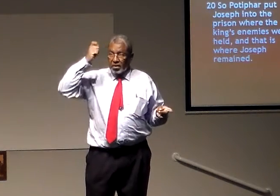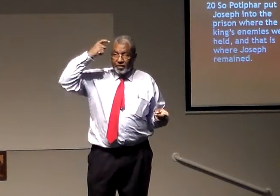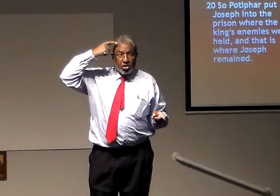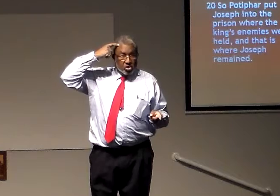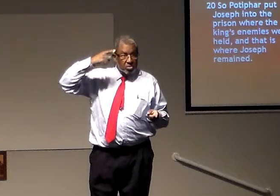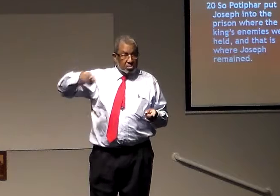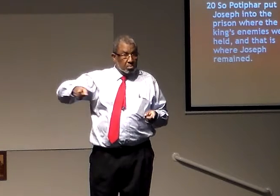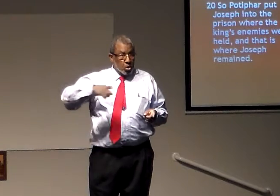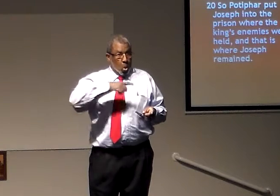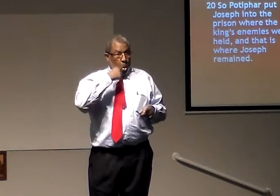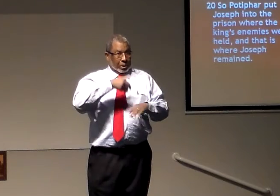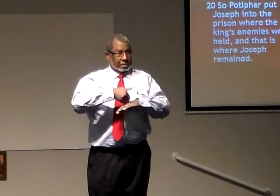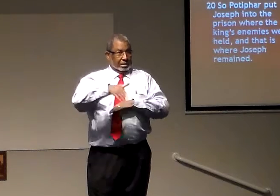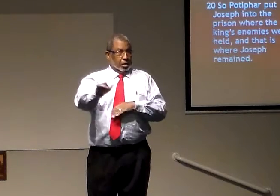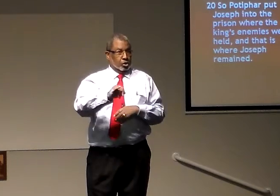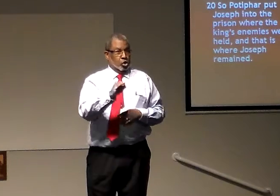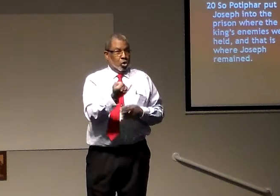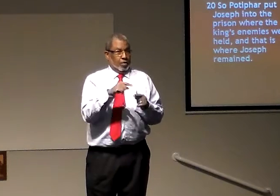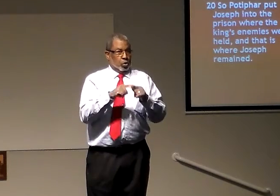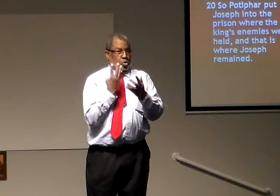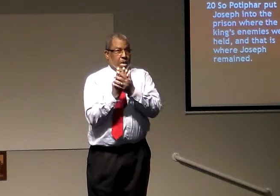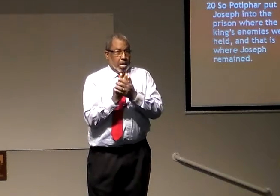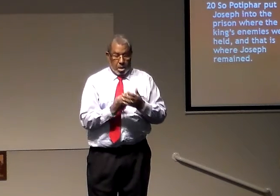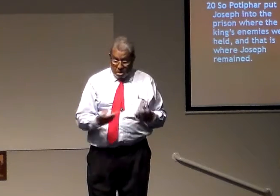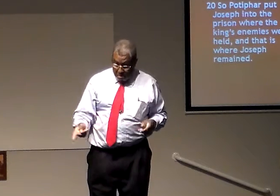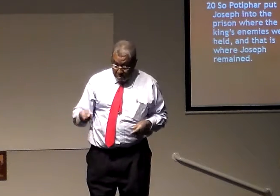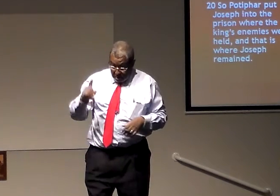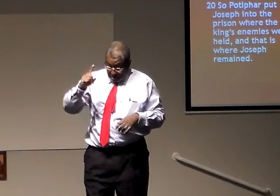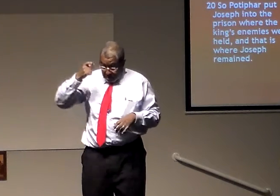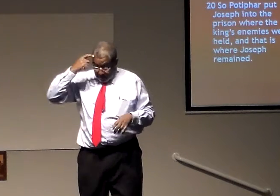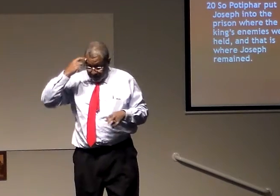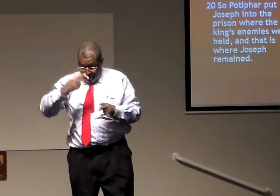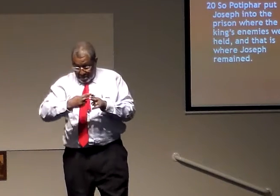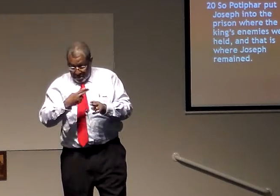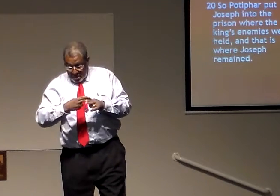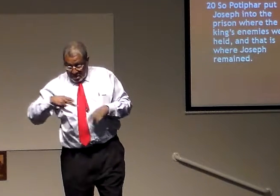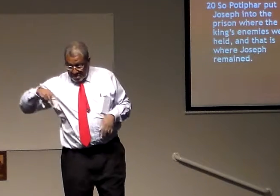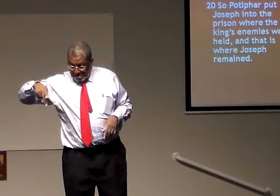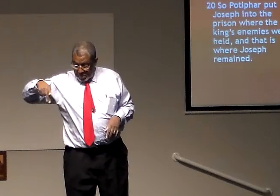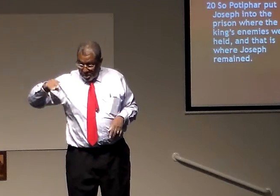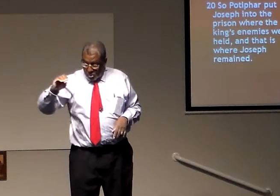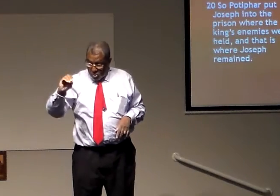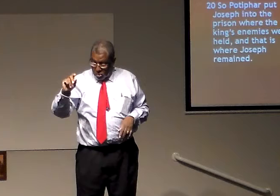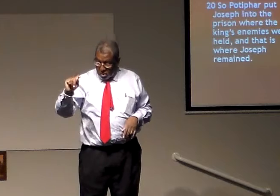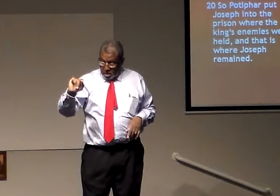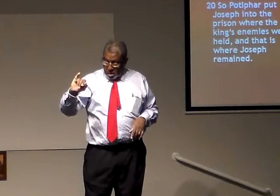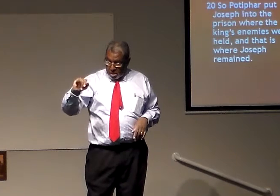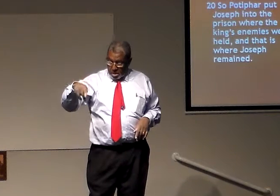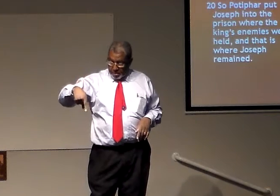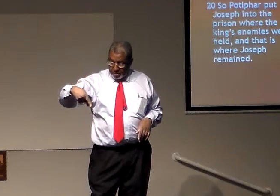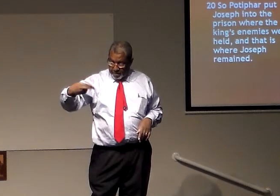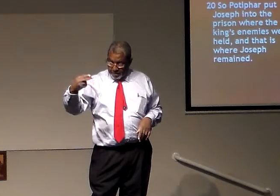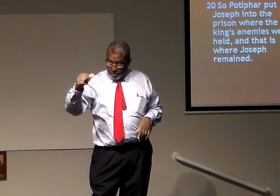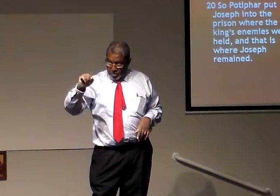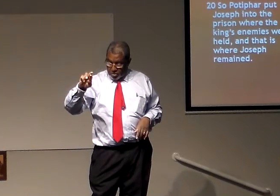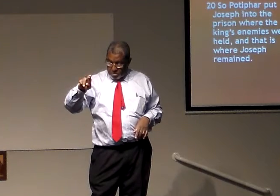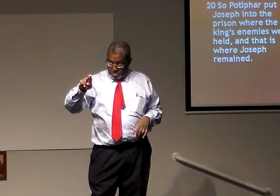Potiphar, Governor Potiphar, who sent Joseph to jail, where the king's enemies were held, and